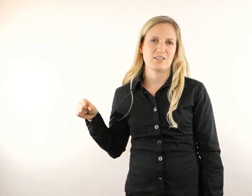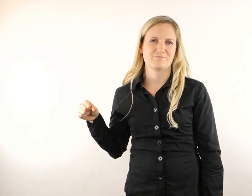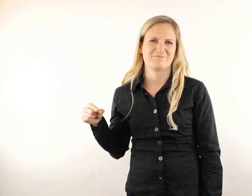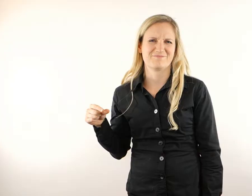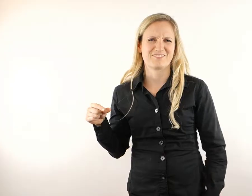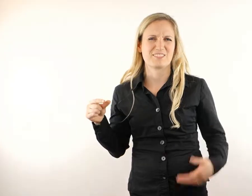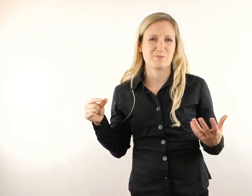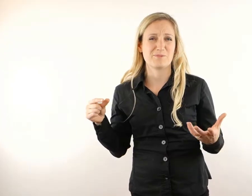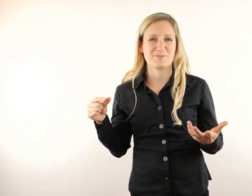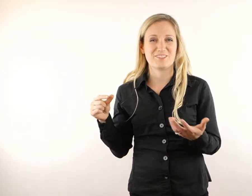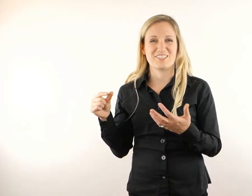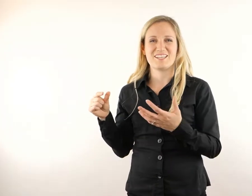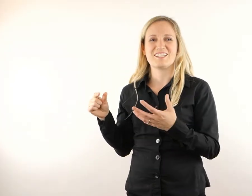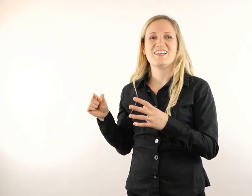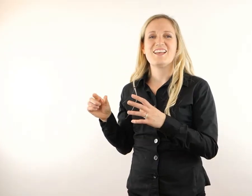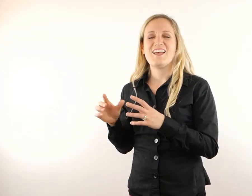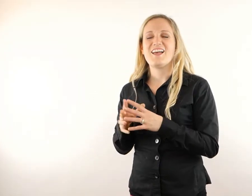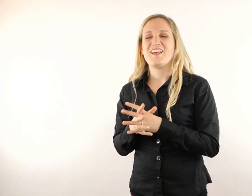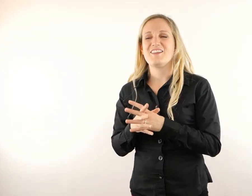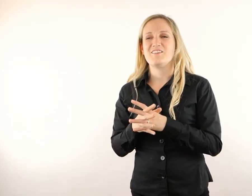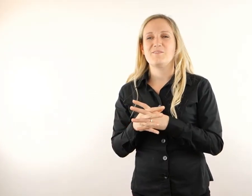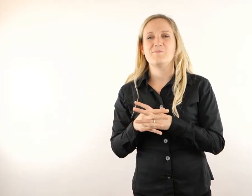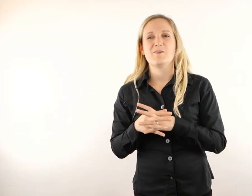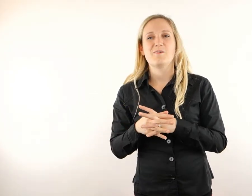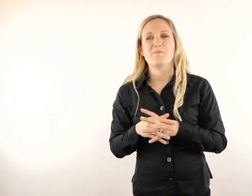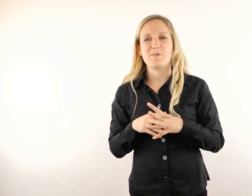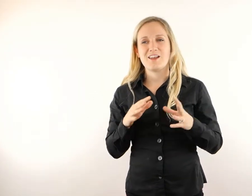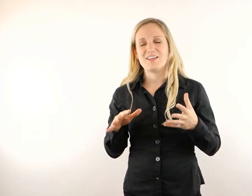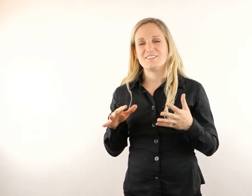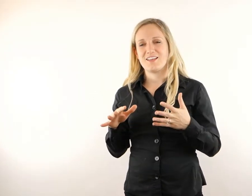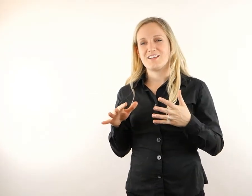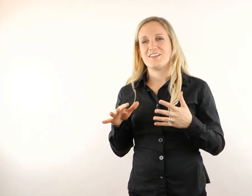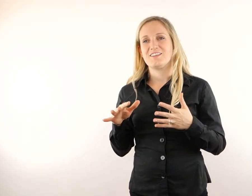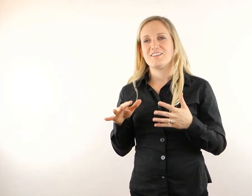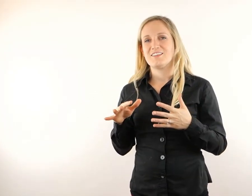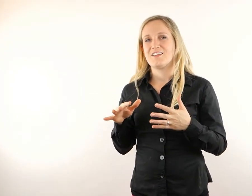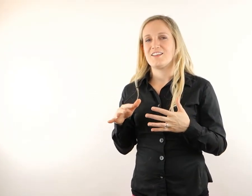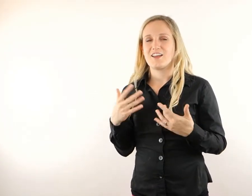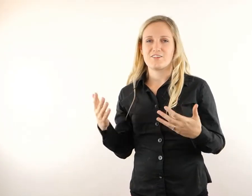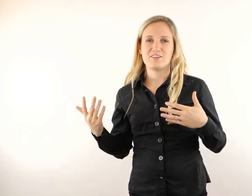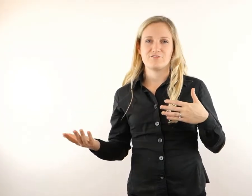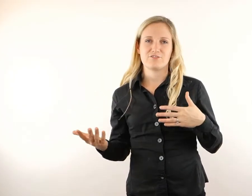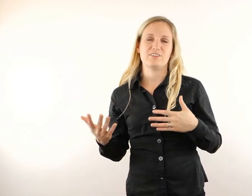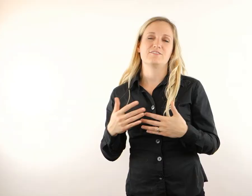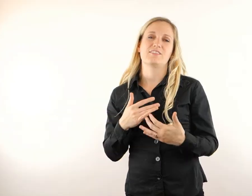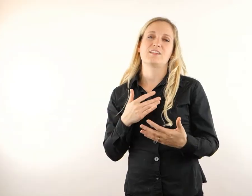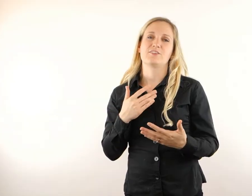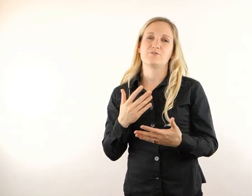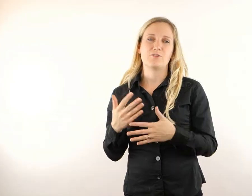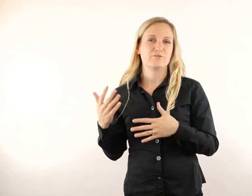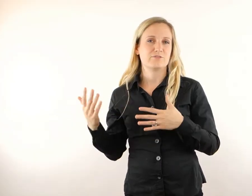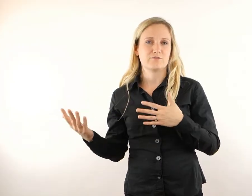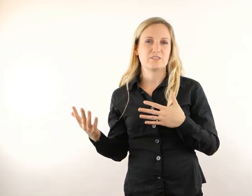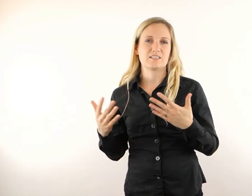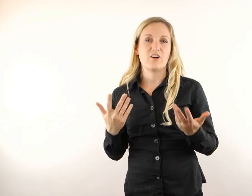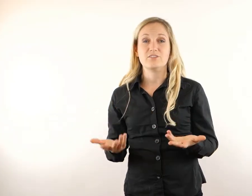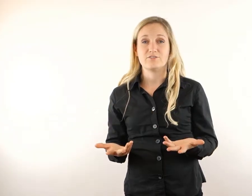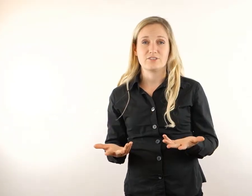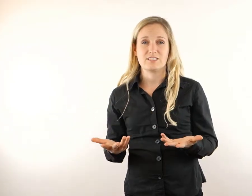G. It's pretty much what you're signing. And, but I sign an area of trees, like a grove of trees, olive trees,